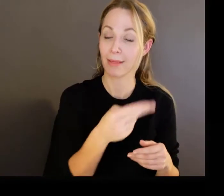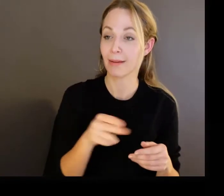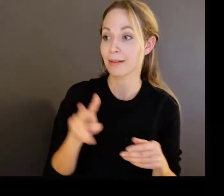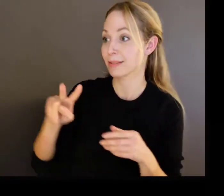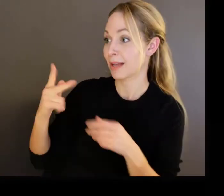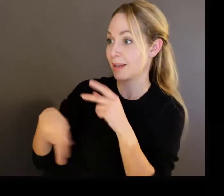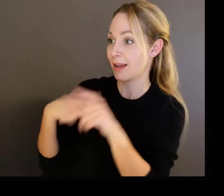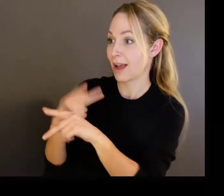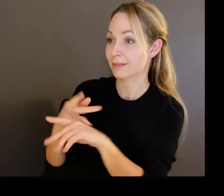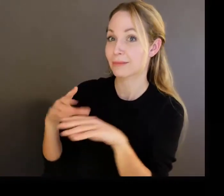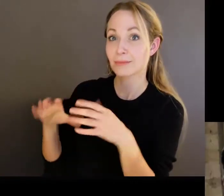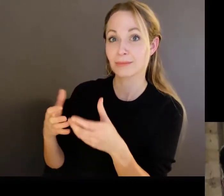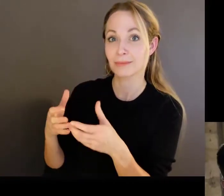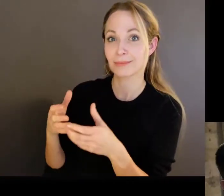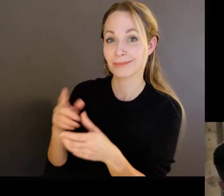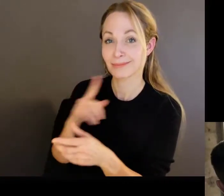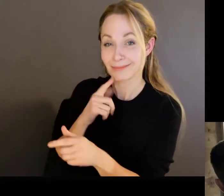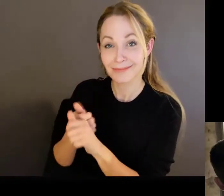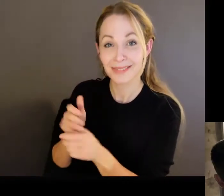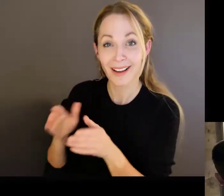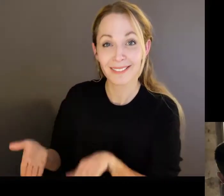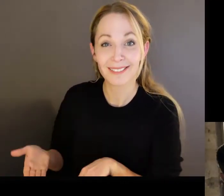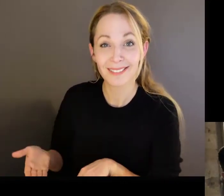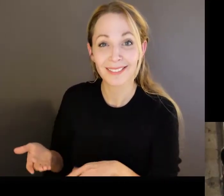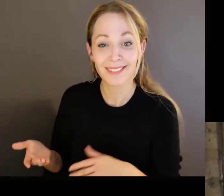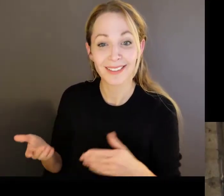kind are dead.